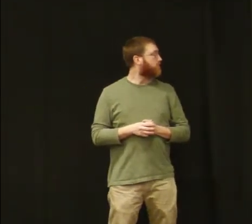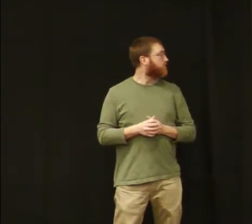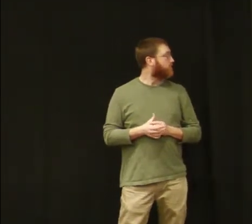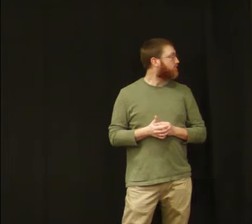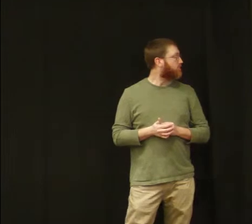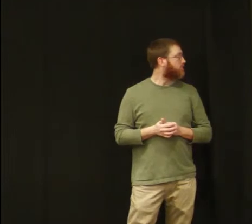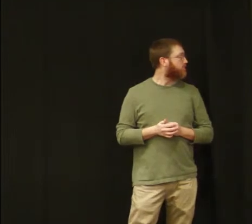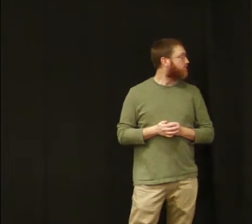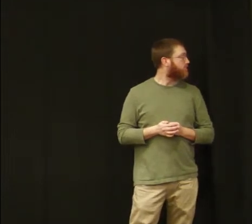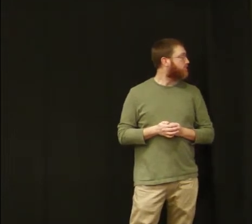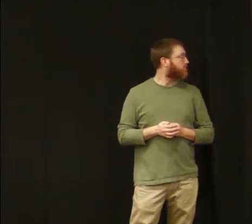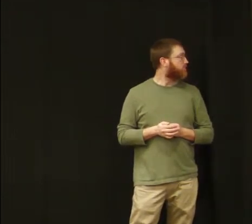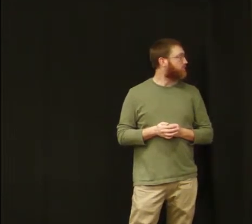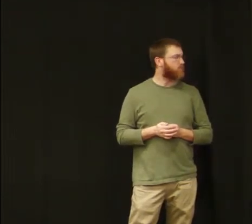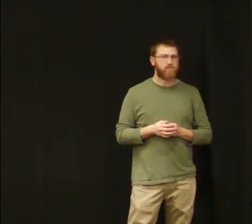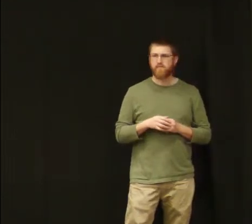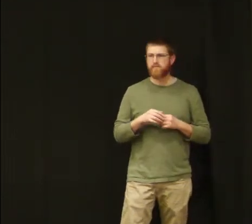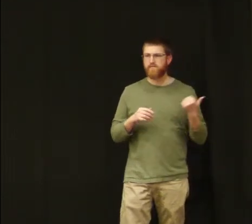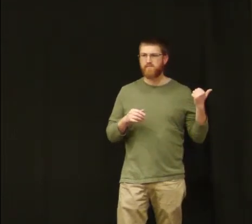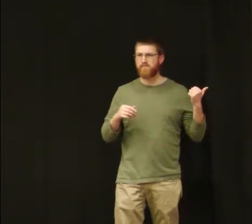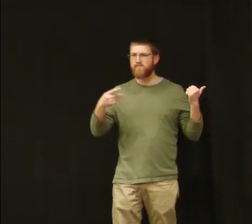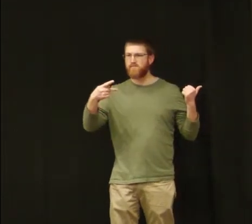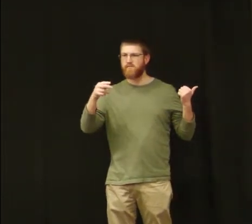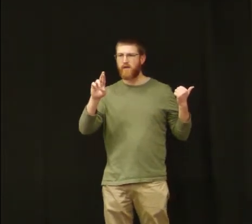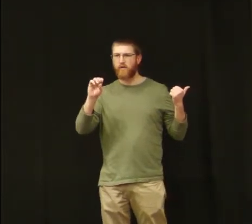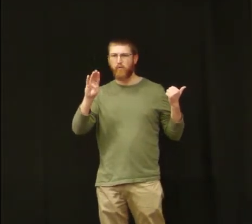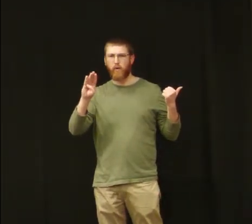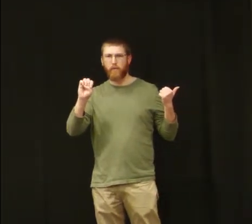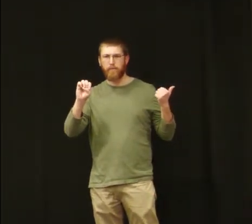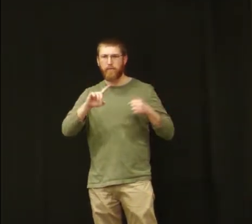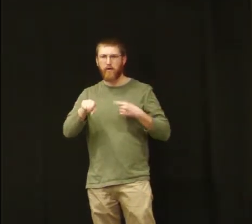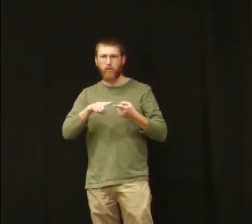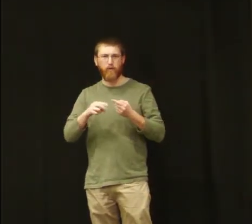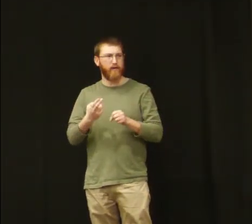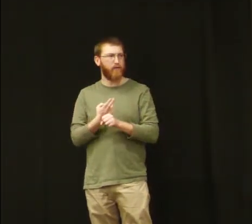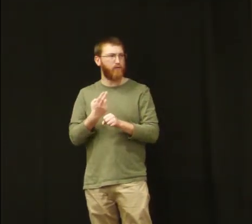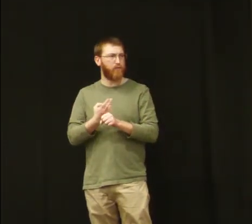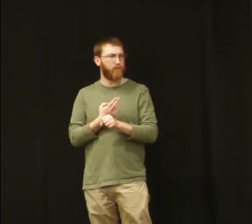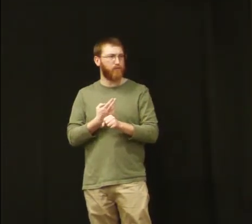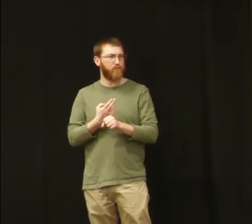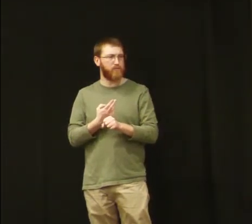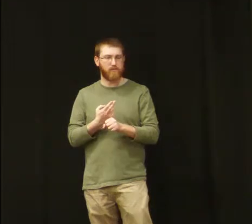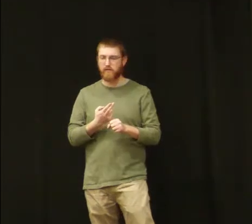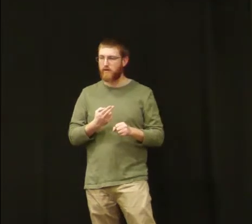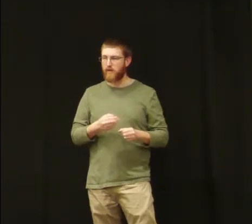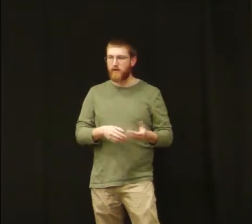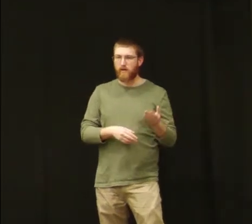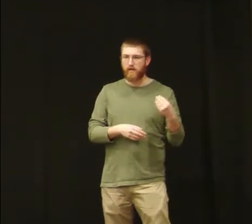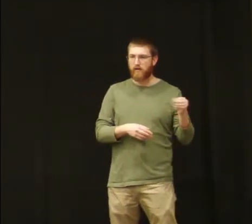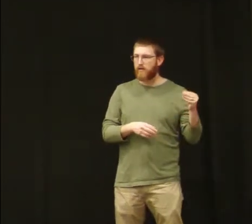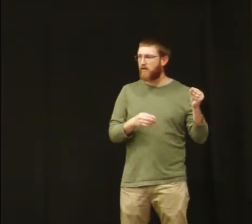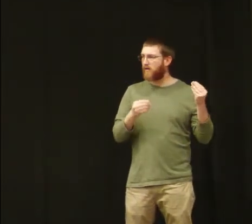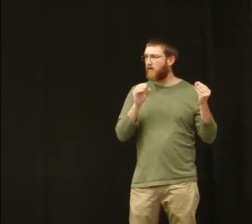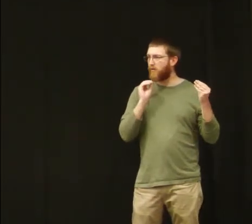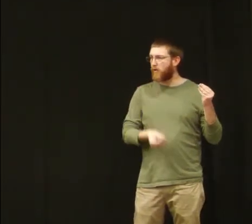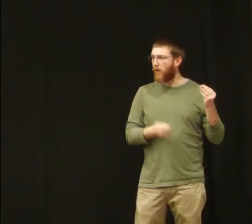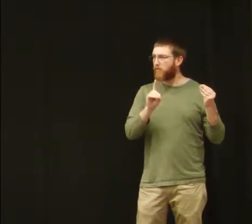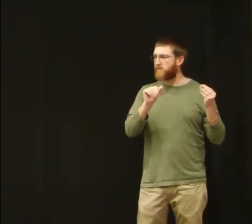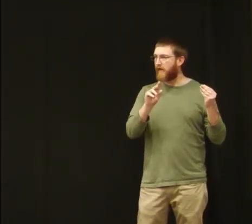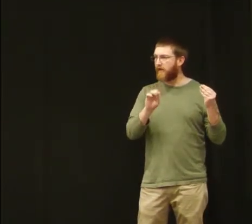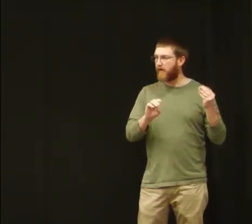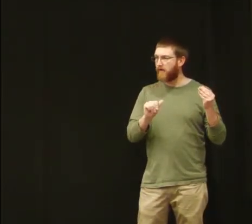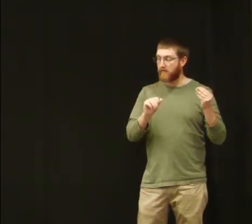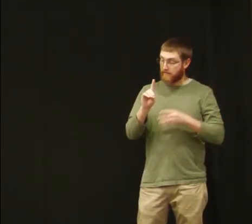So, when do we use probes? When you don't have the data, and that really is the end of the story.